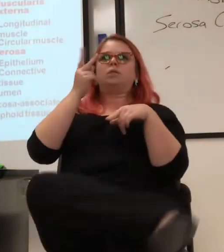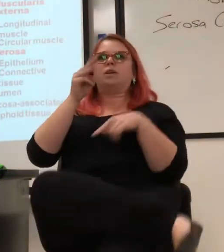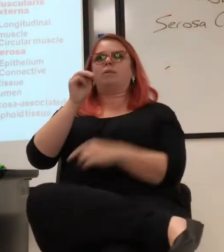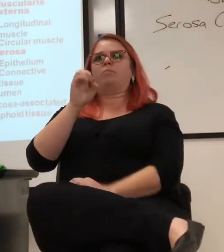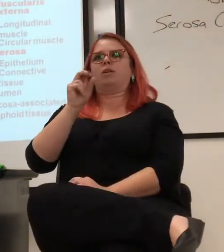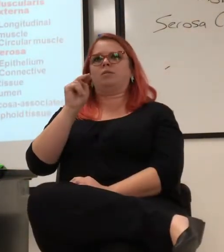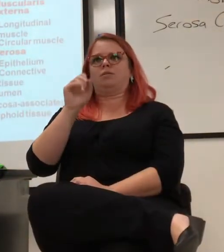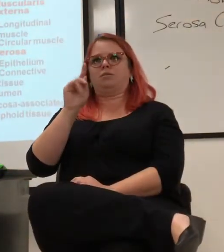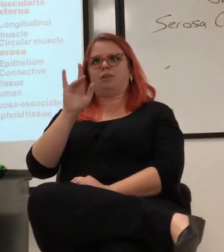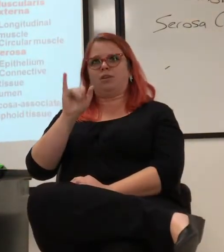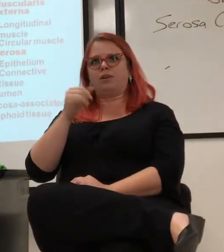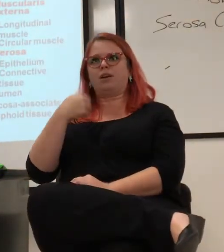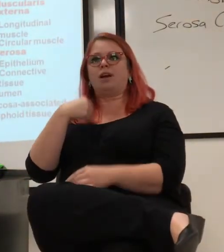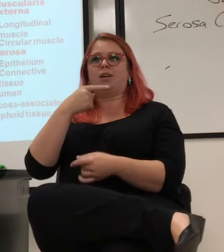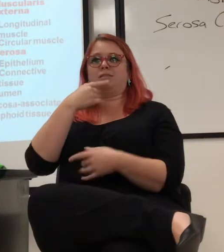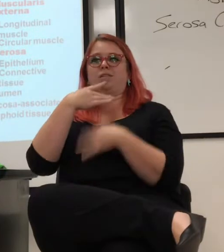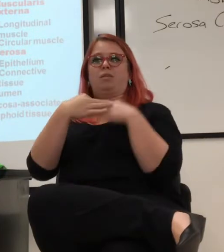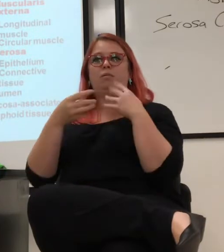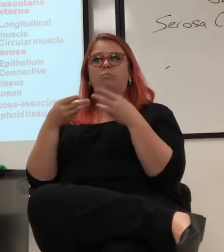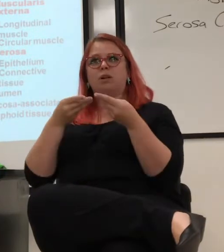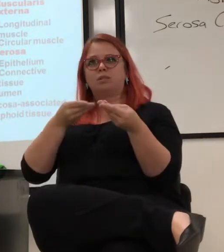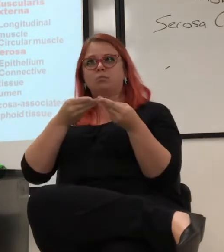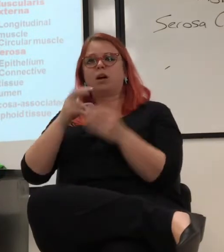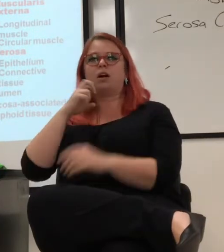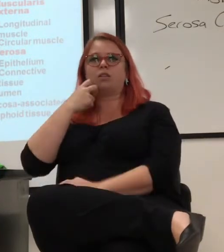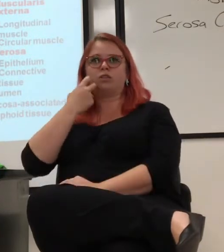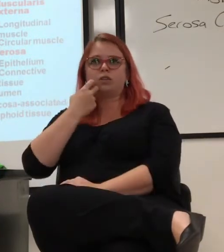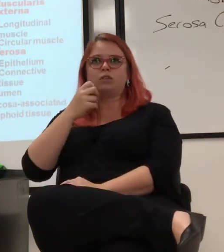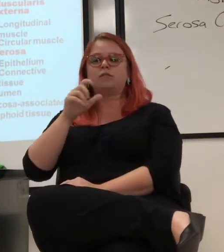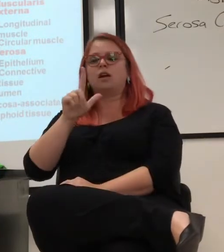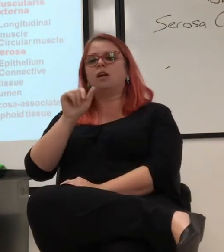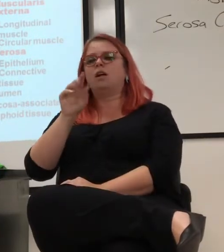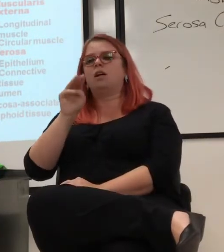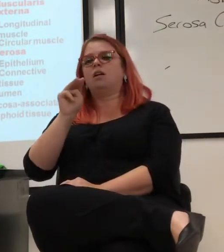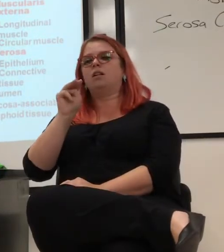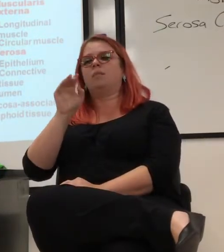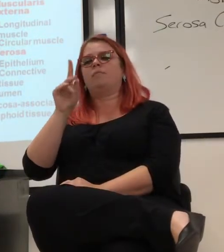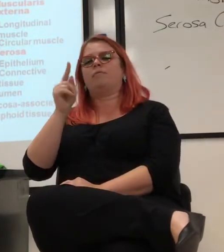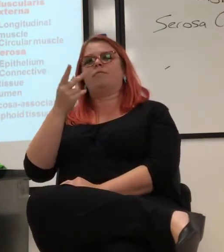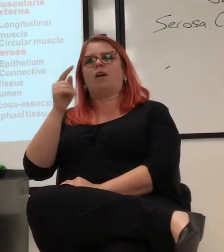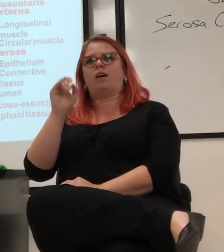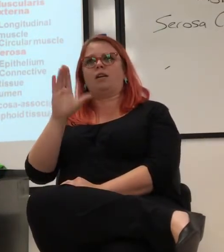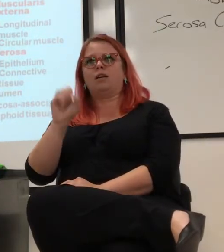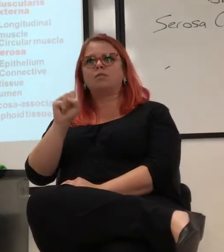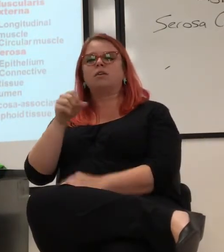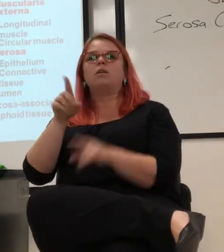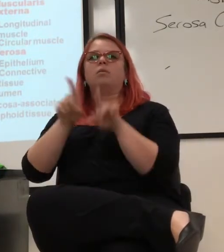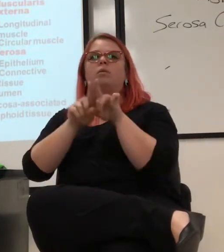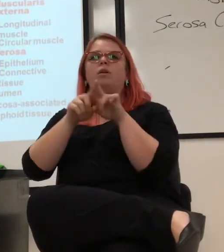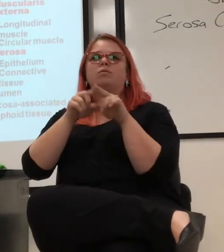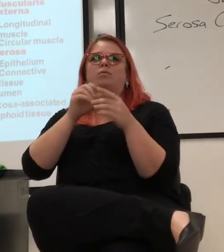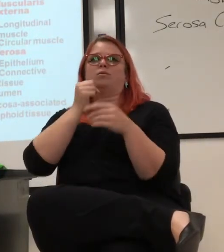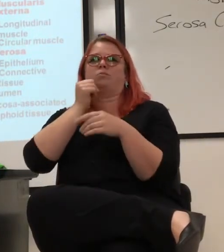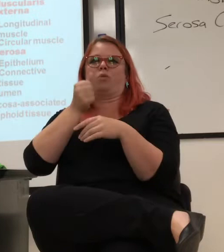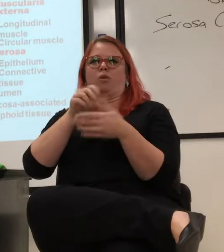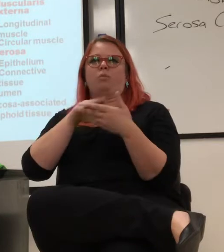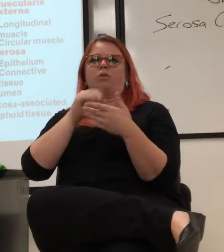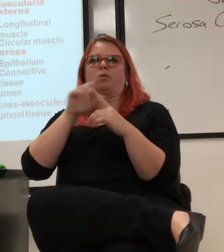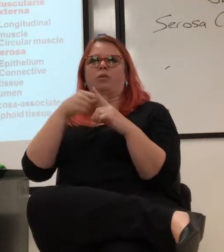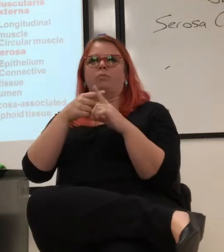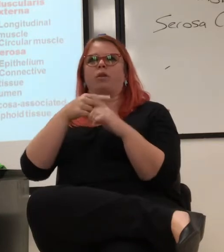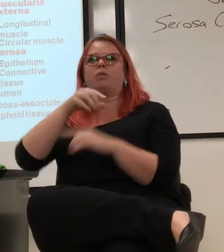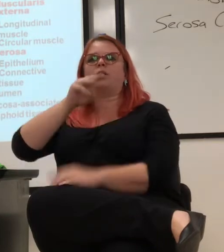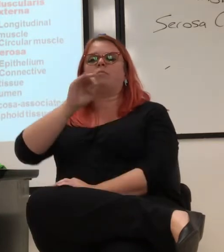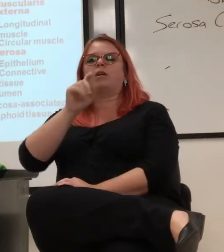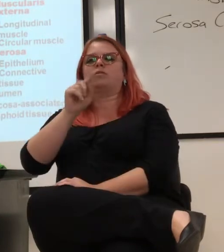nerves, lymphatics. I get to the end of these slides tomorrow, and we're going to learn about the mesenteric artery and vein with the small intestine. It's